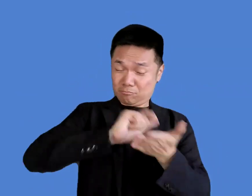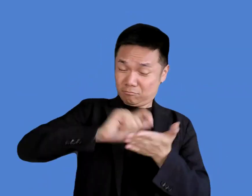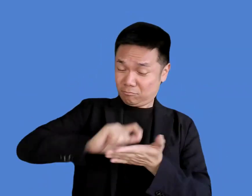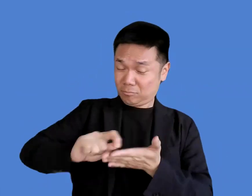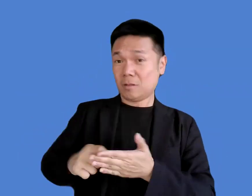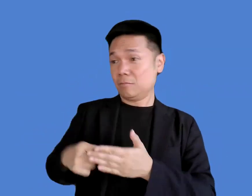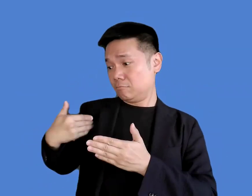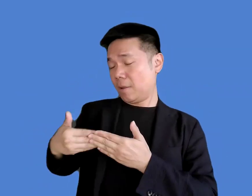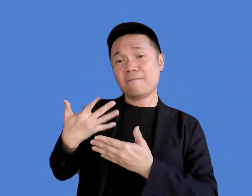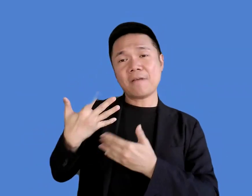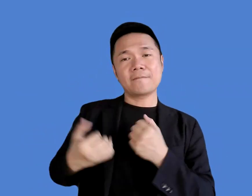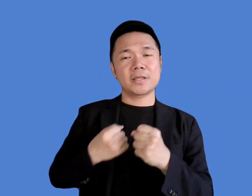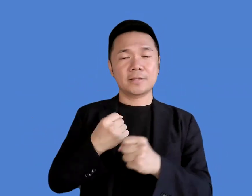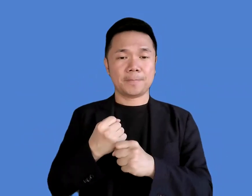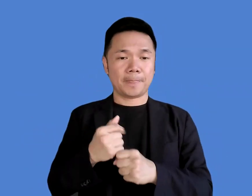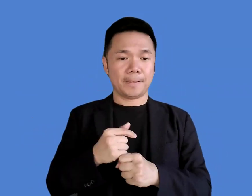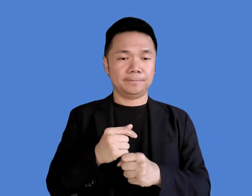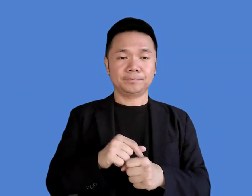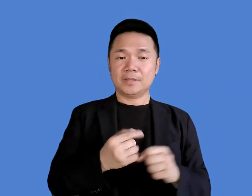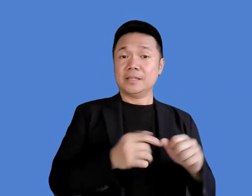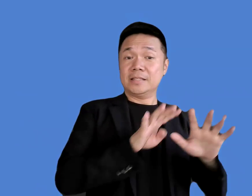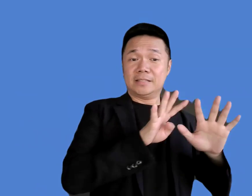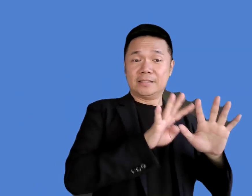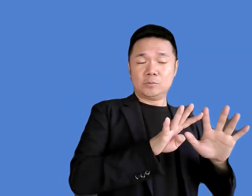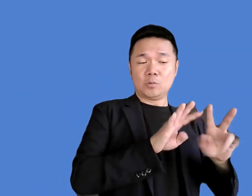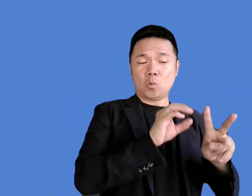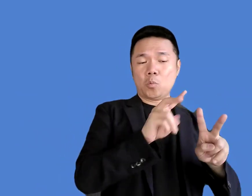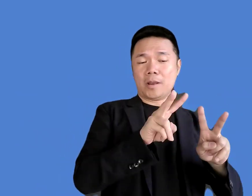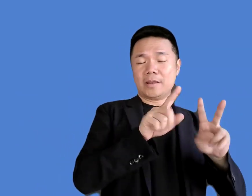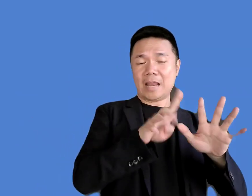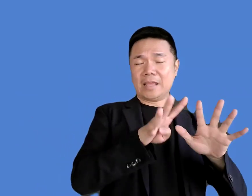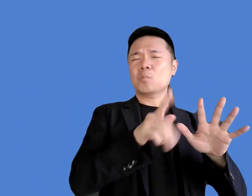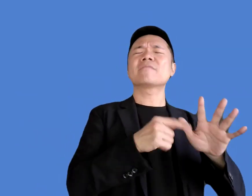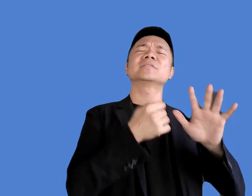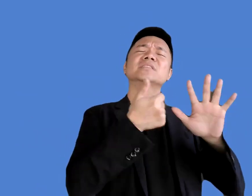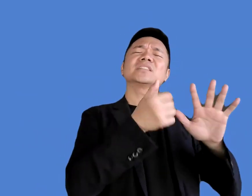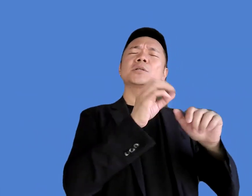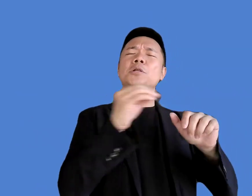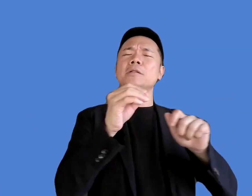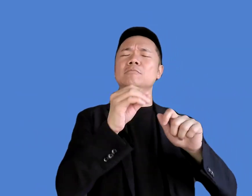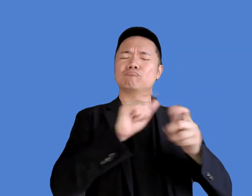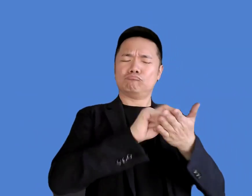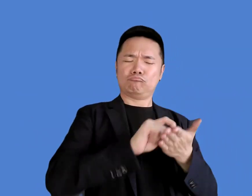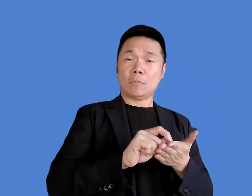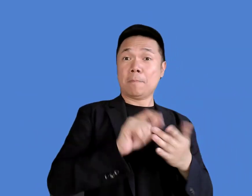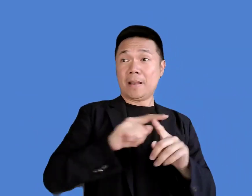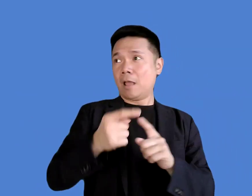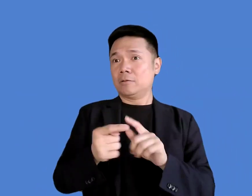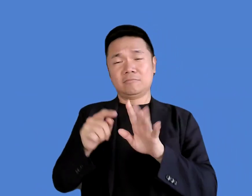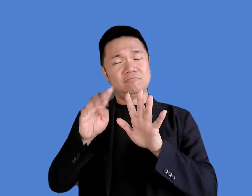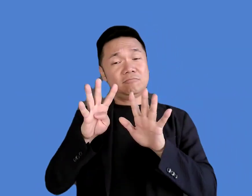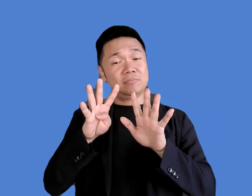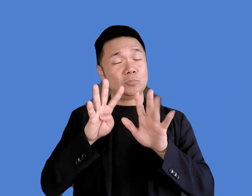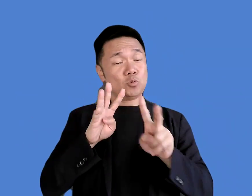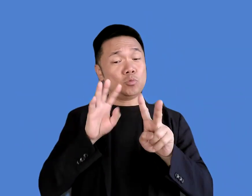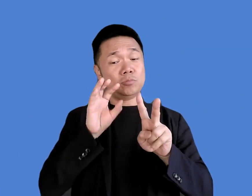years, whereas in the 9 from the WEPS inception, we had 600. So we've seen this incredible uptake and commitment